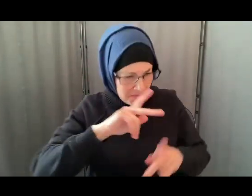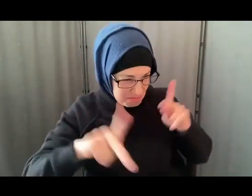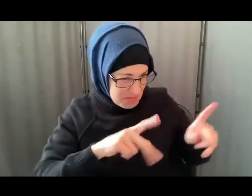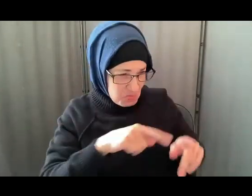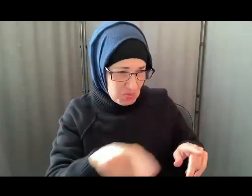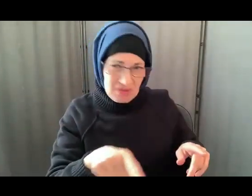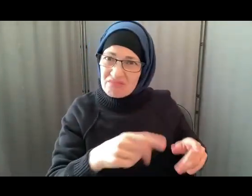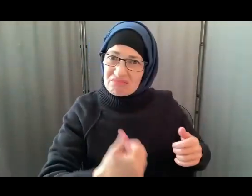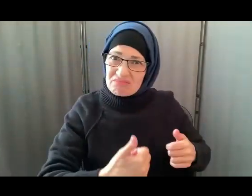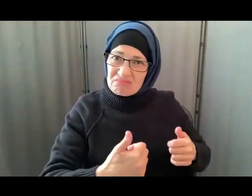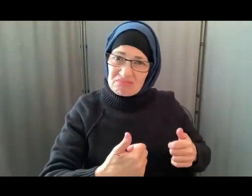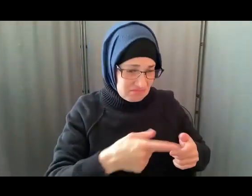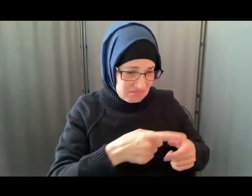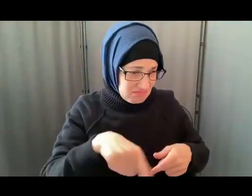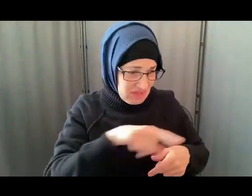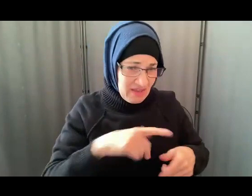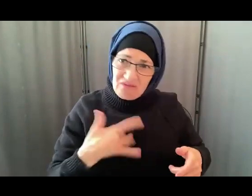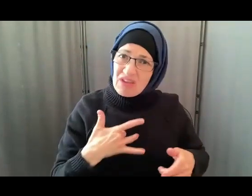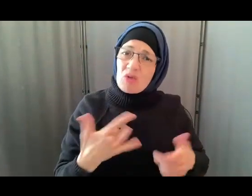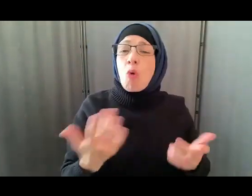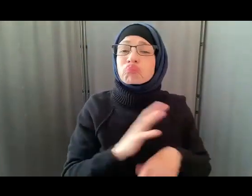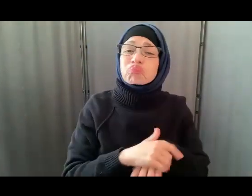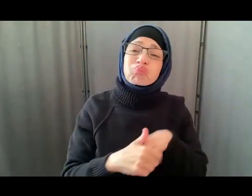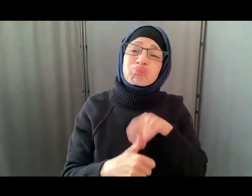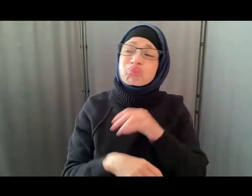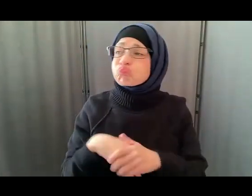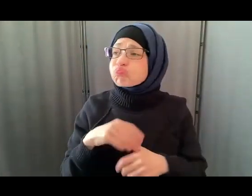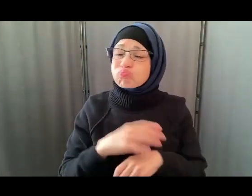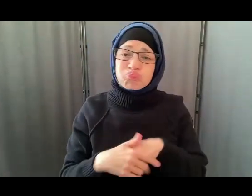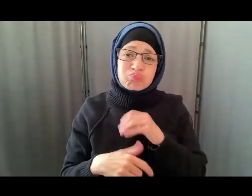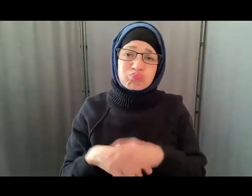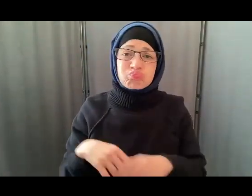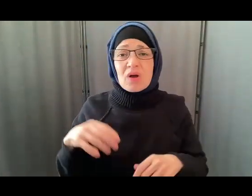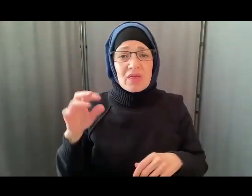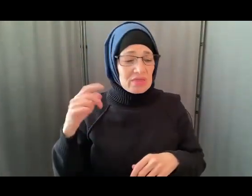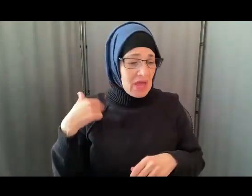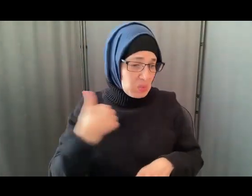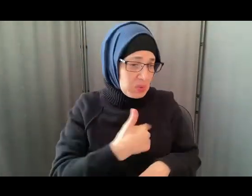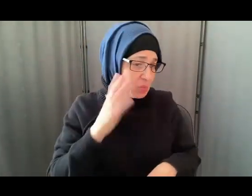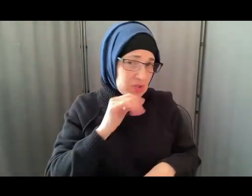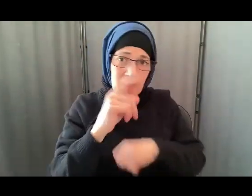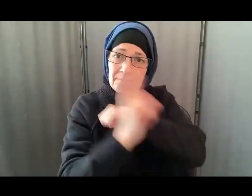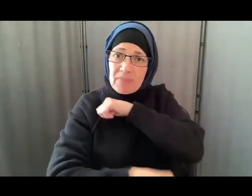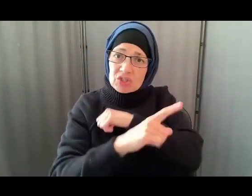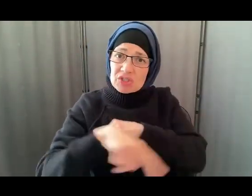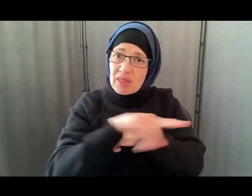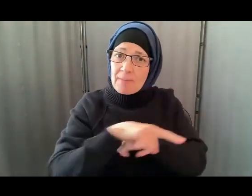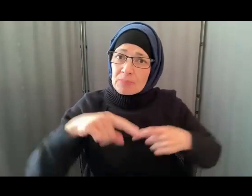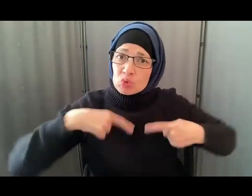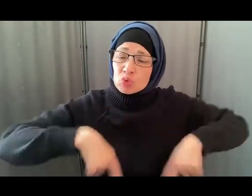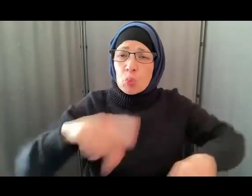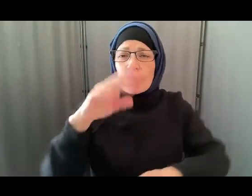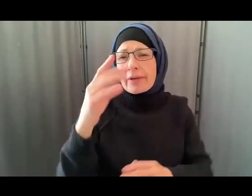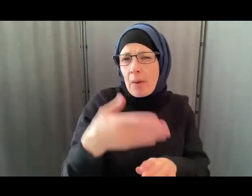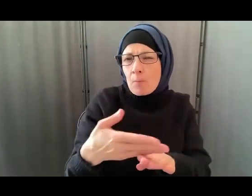our punishment to come unto them while they are playing during the noon time? The